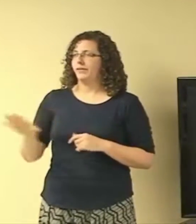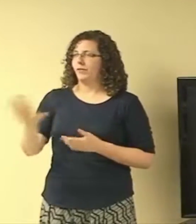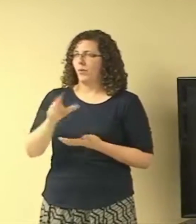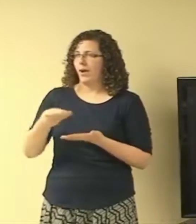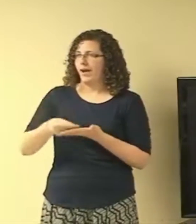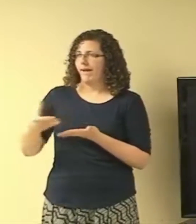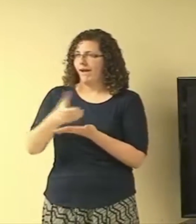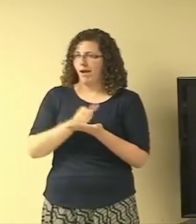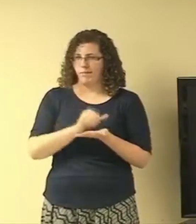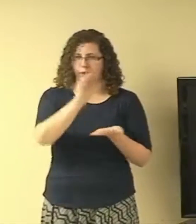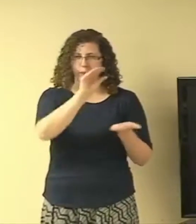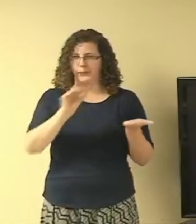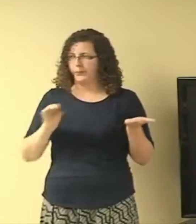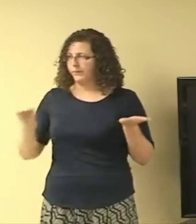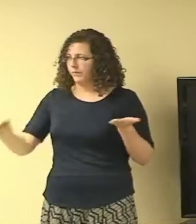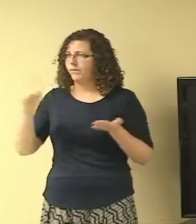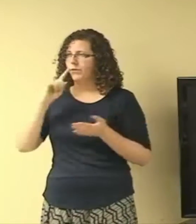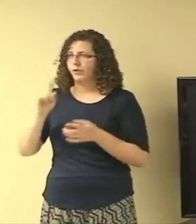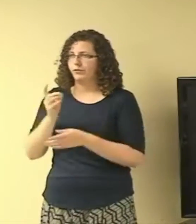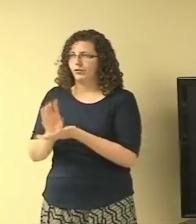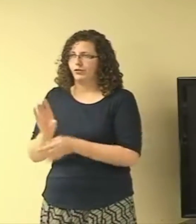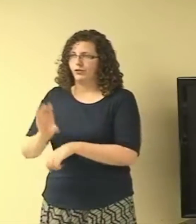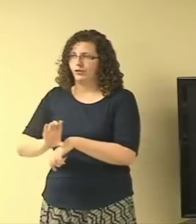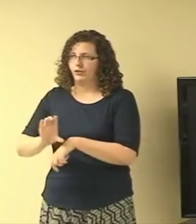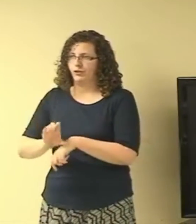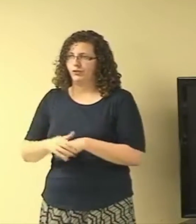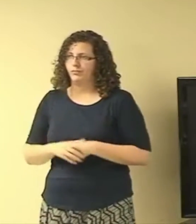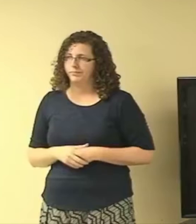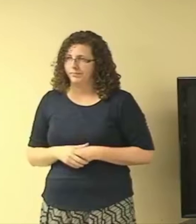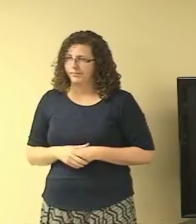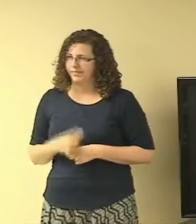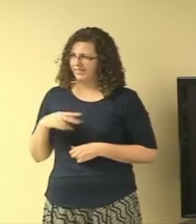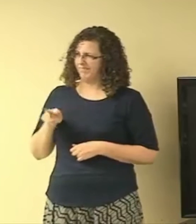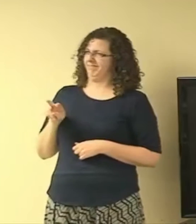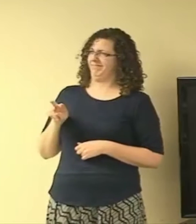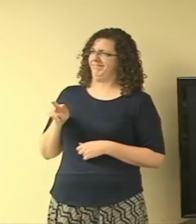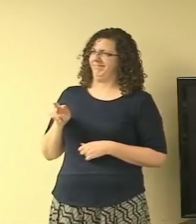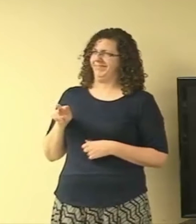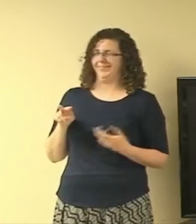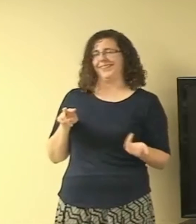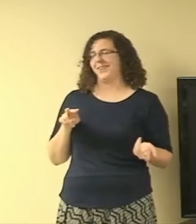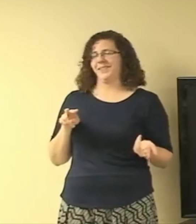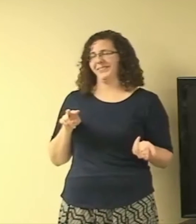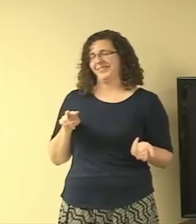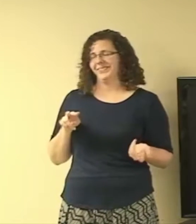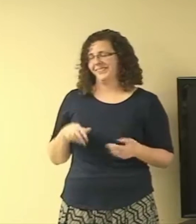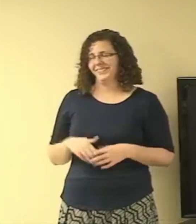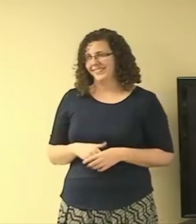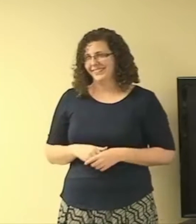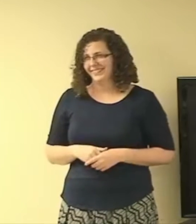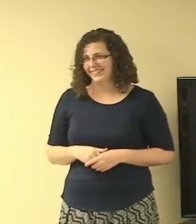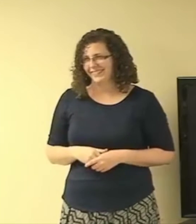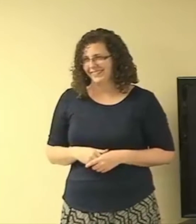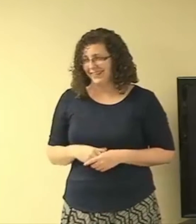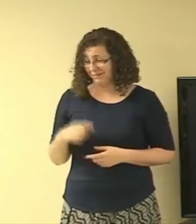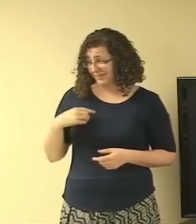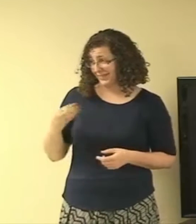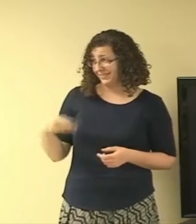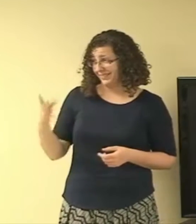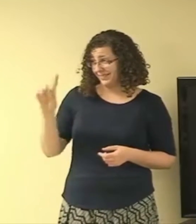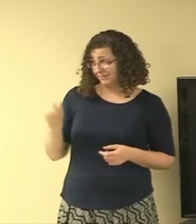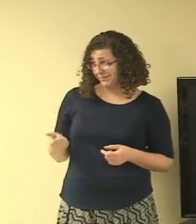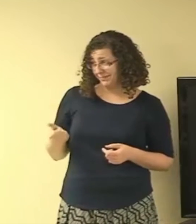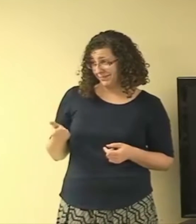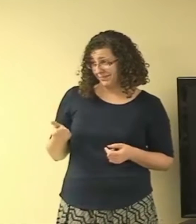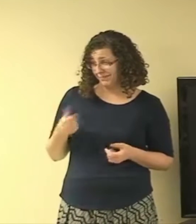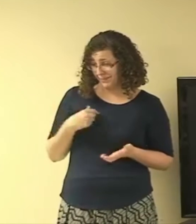your income ought to come to the local church. I went, says you. You want me to give you 10% of my